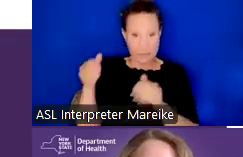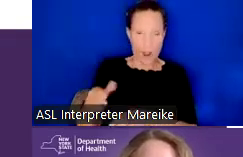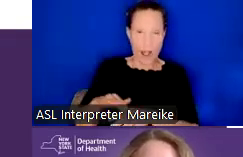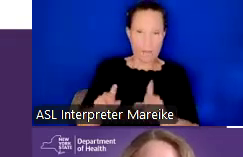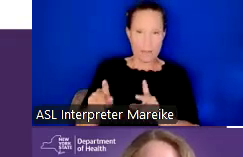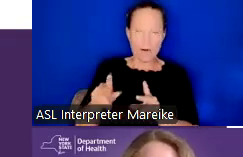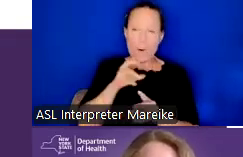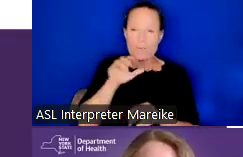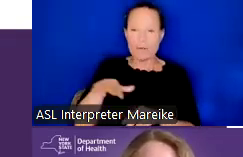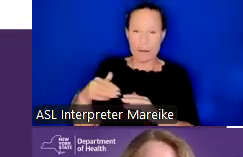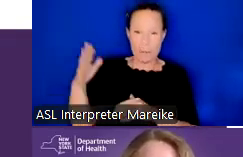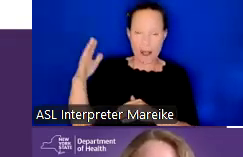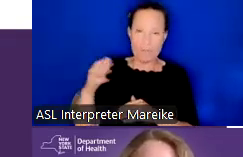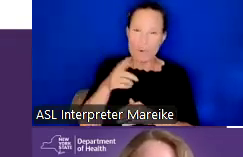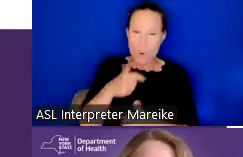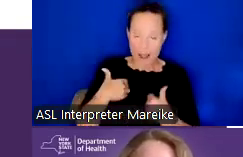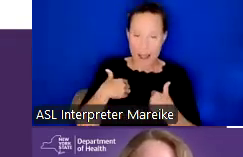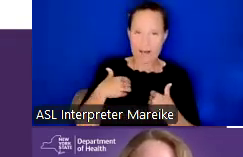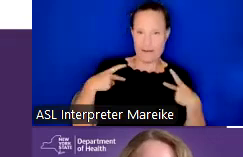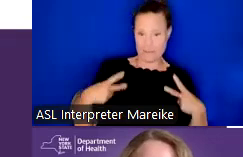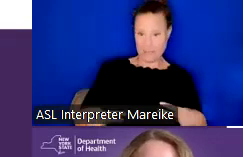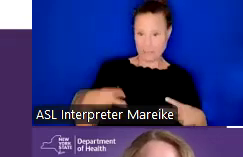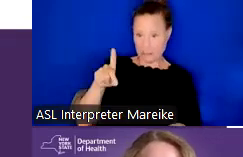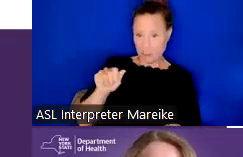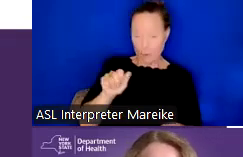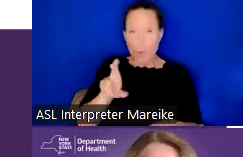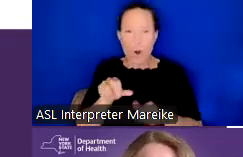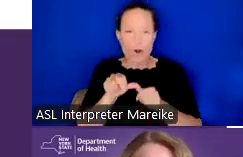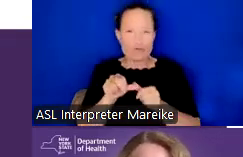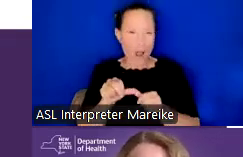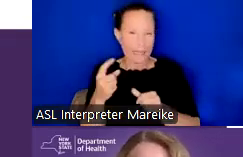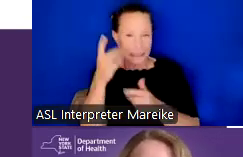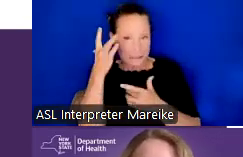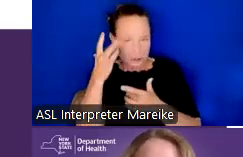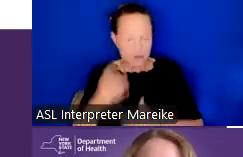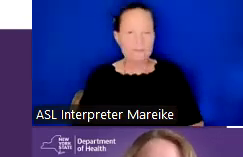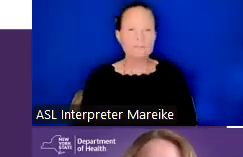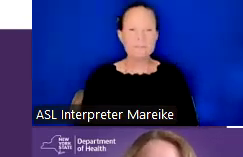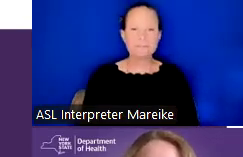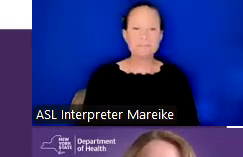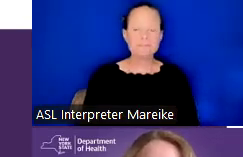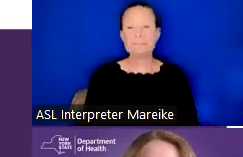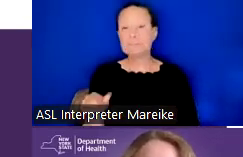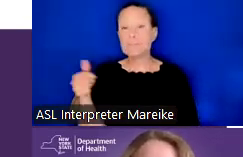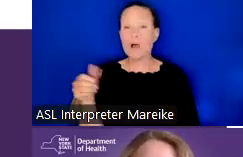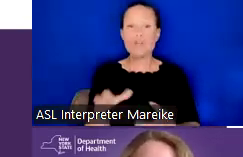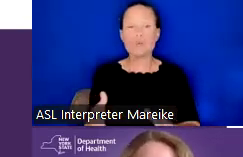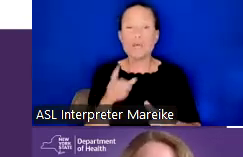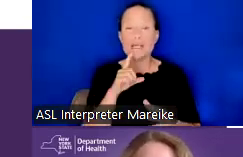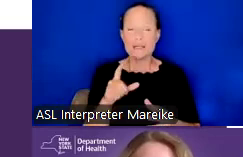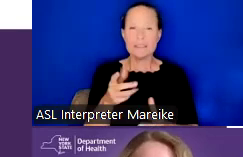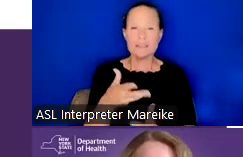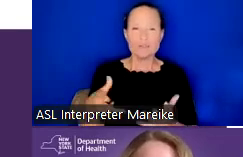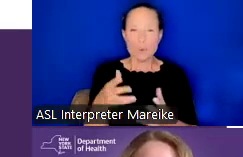plus with a physical disability or chronic conditions. And then our other unit is the Social Determinants of